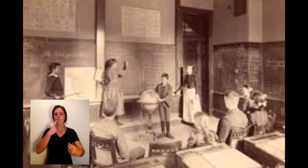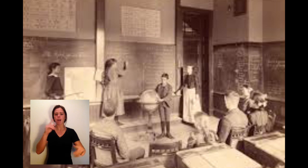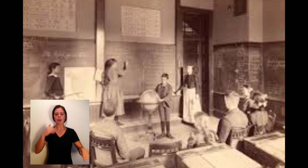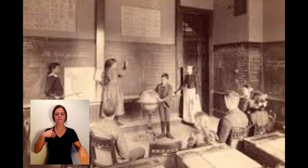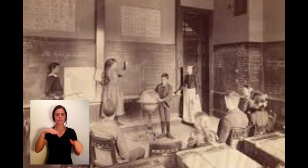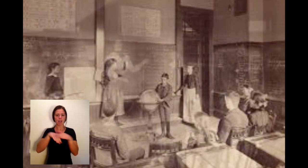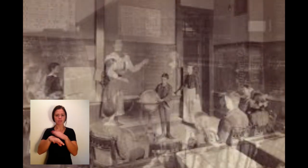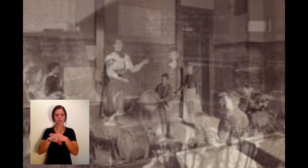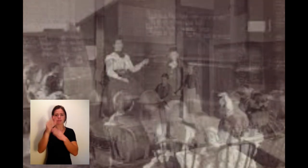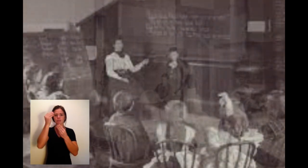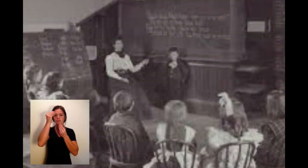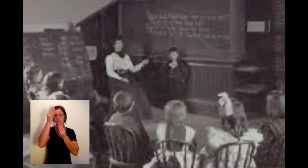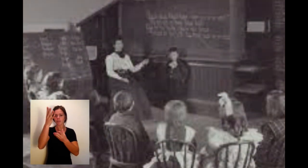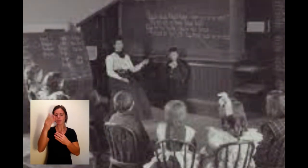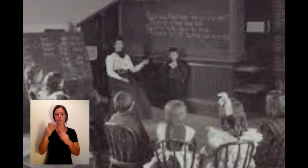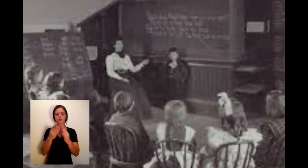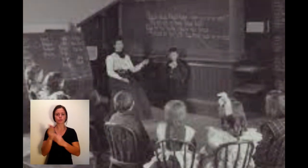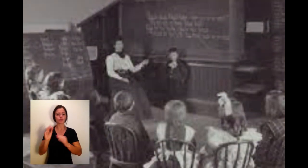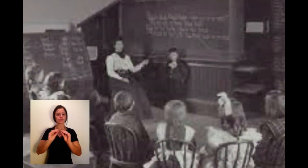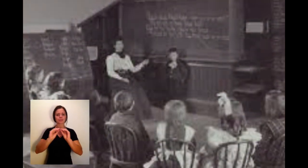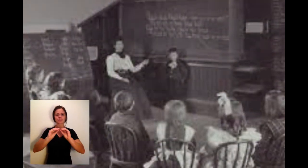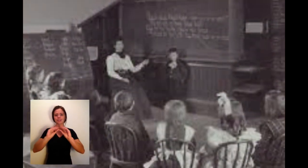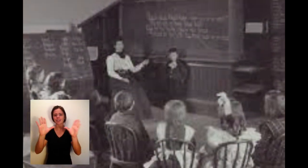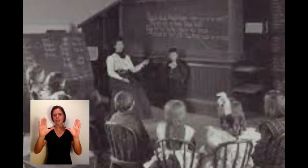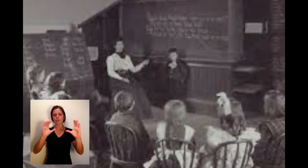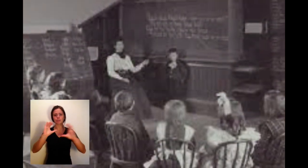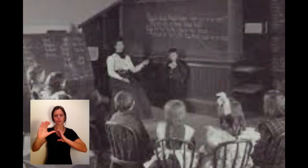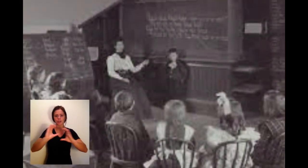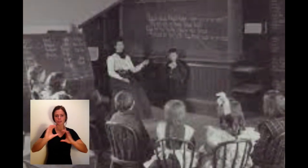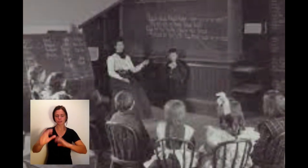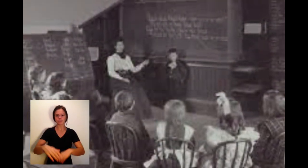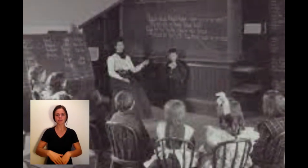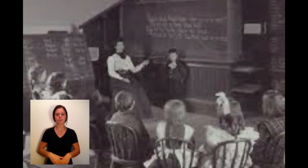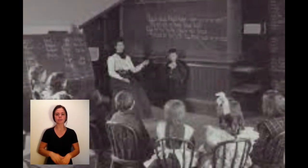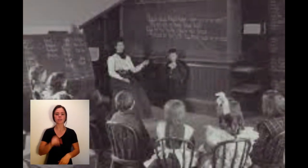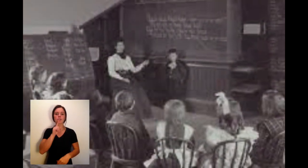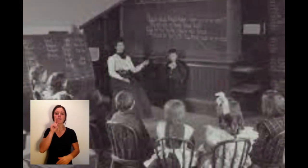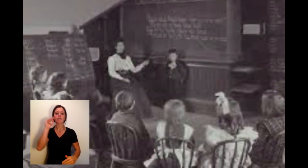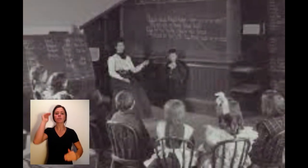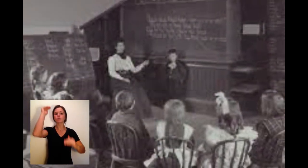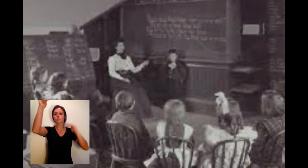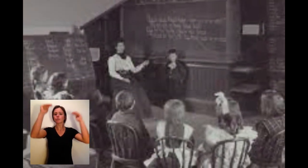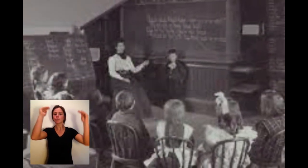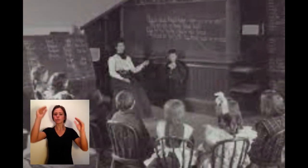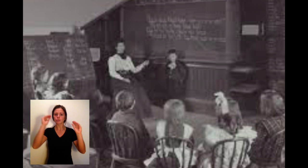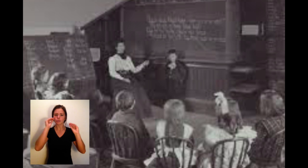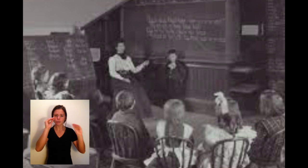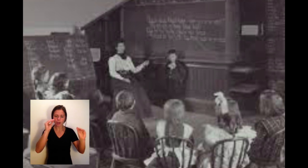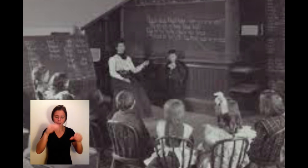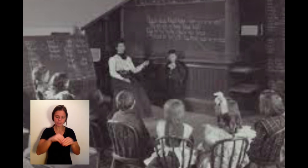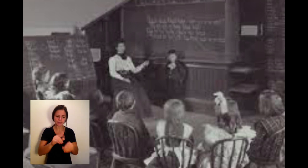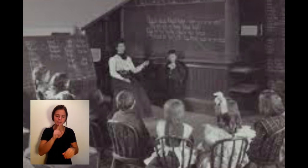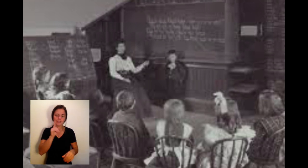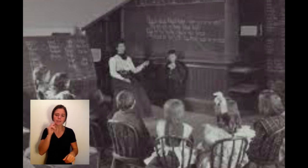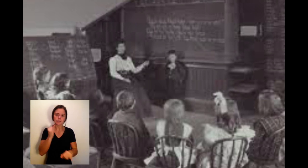children flourished with access to information through the use of ASL. Deaf adults taught at these deaf